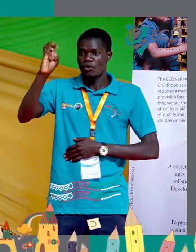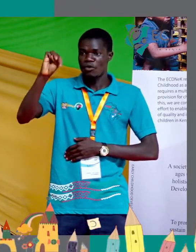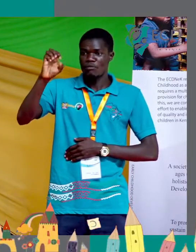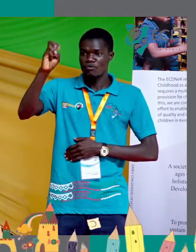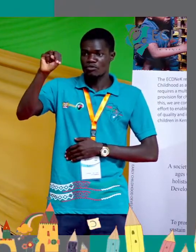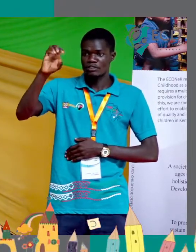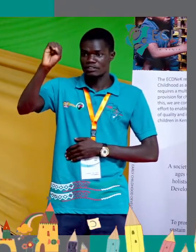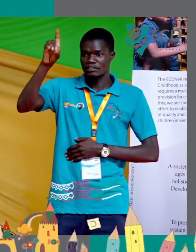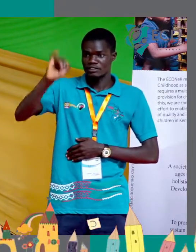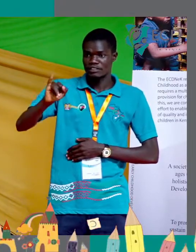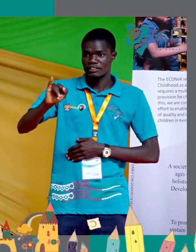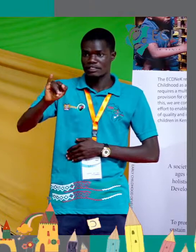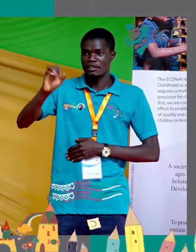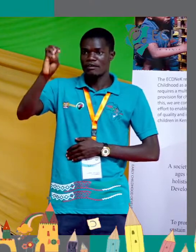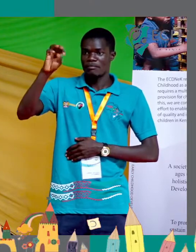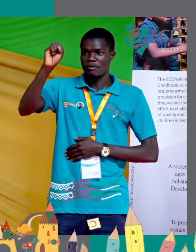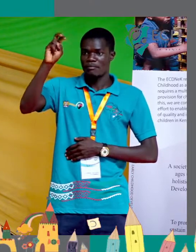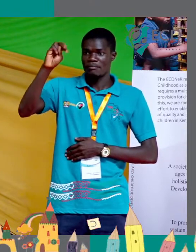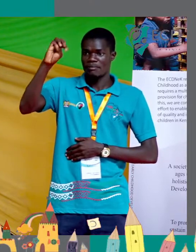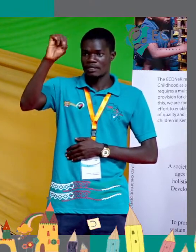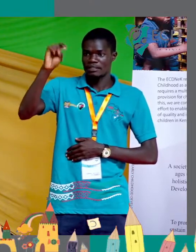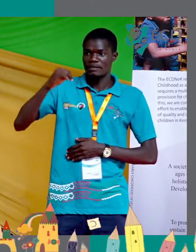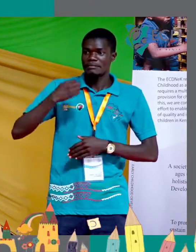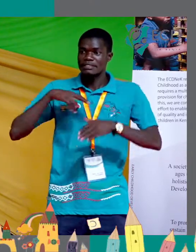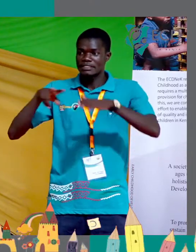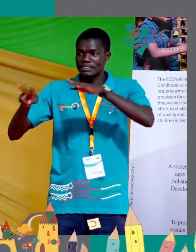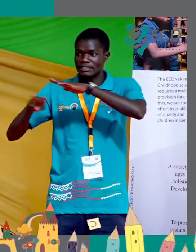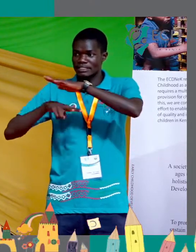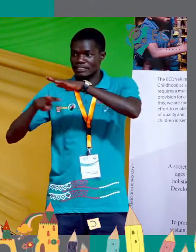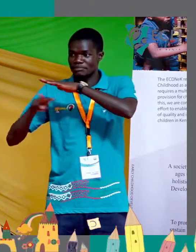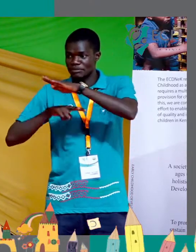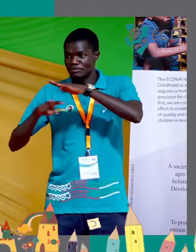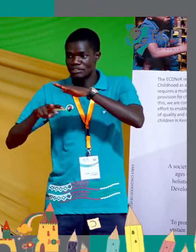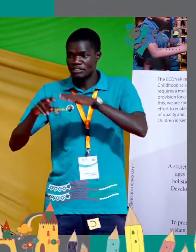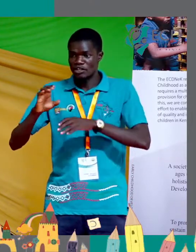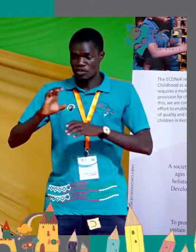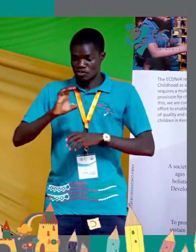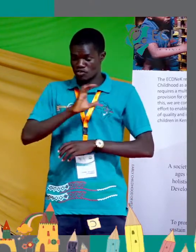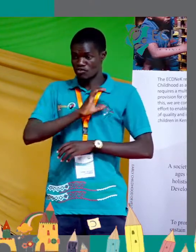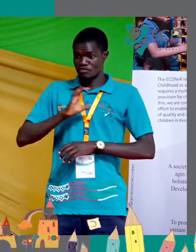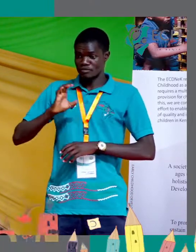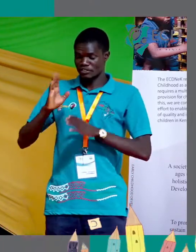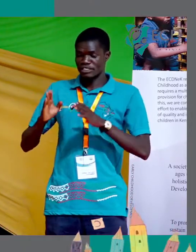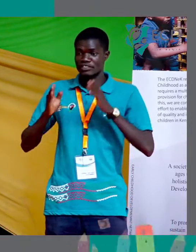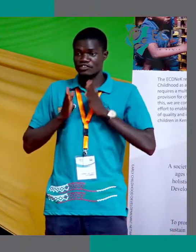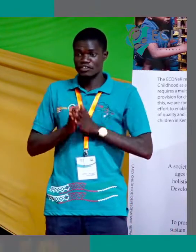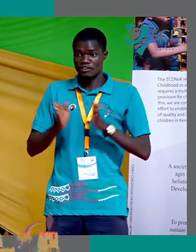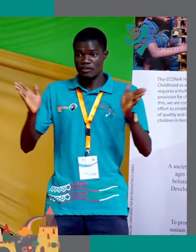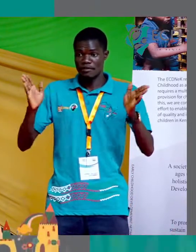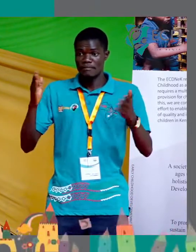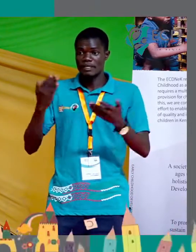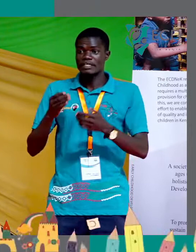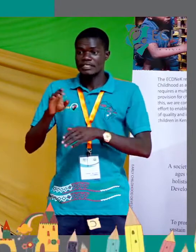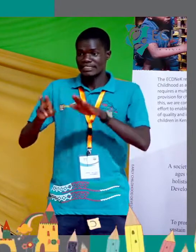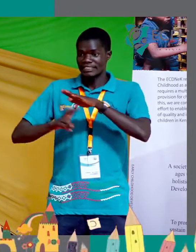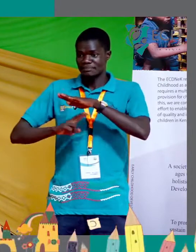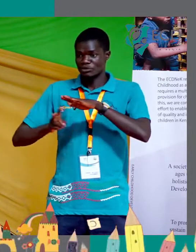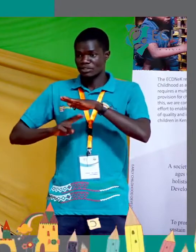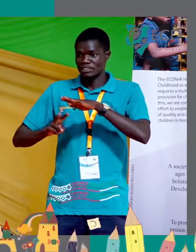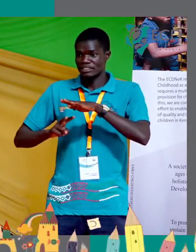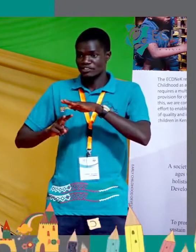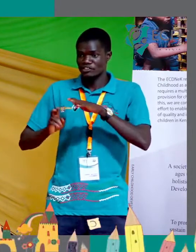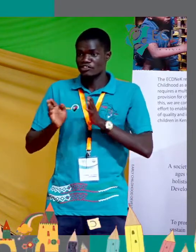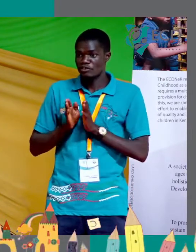Momanyi. I'm the Deputy Commissioner General of Prisons, like has already been said. And I want to bring very warm